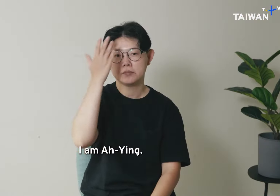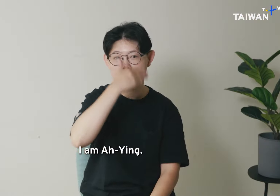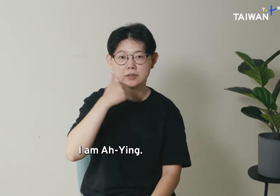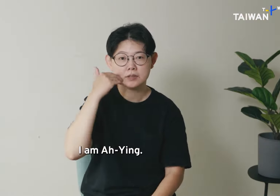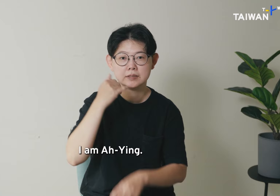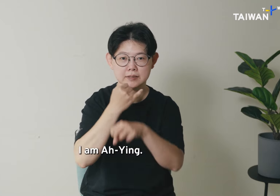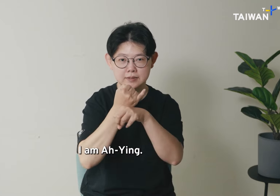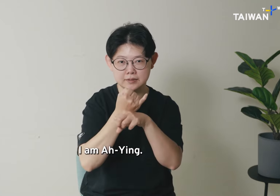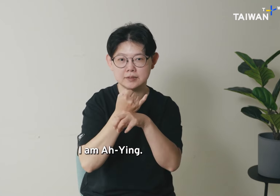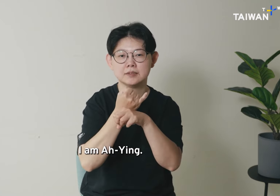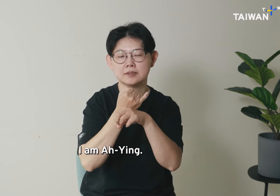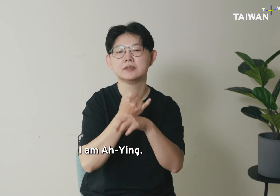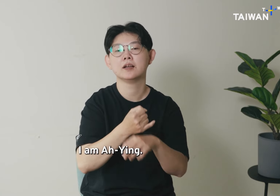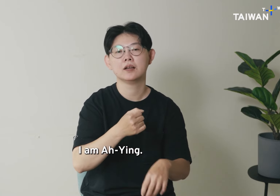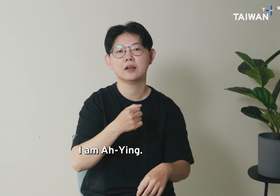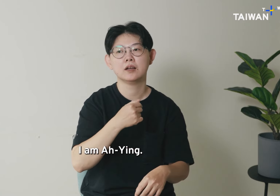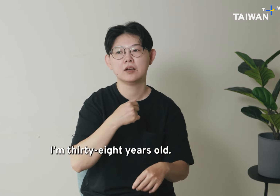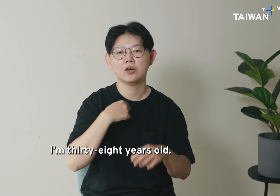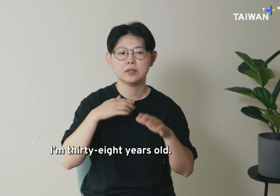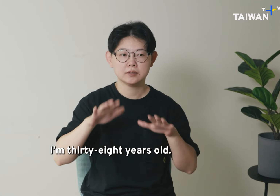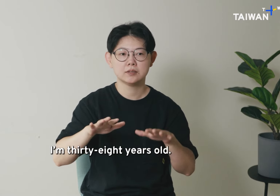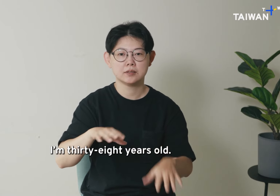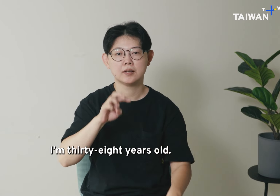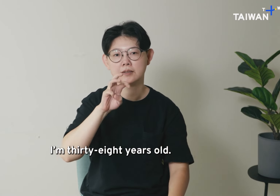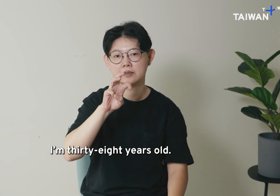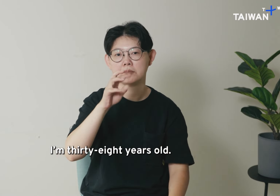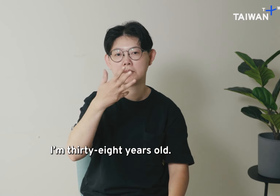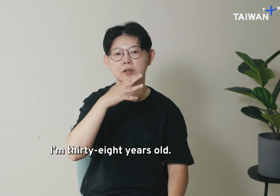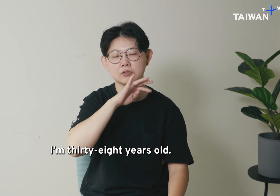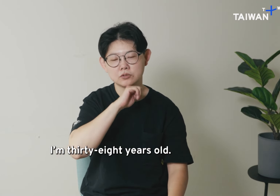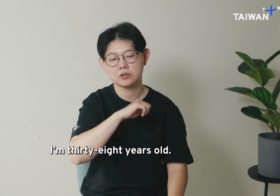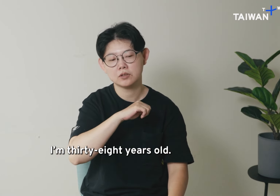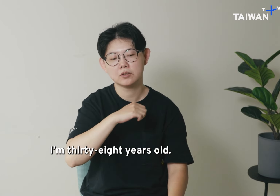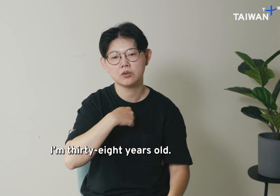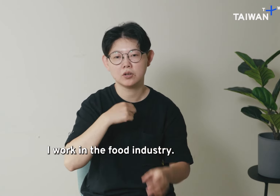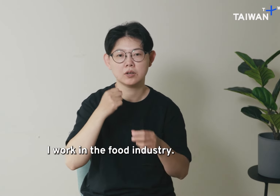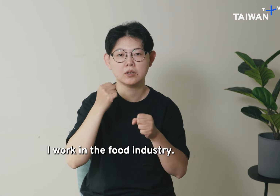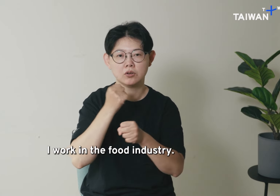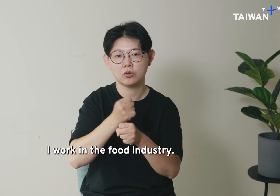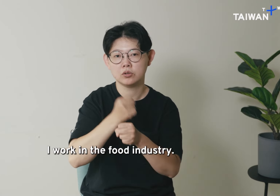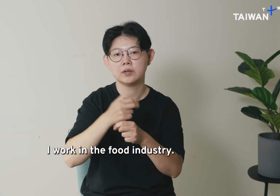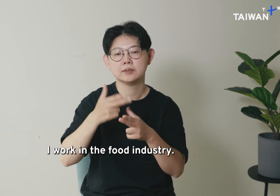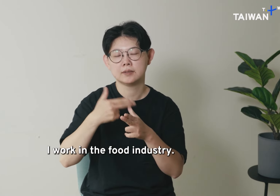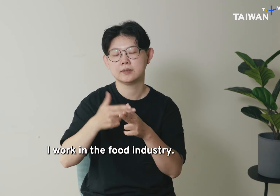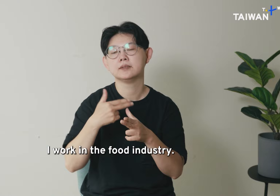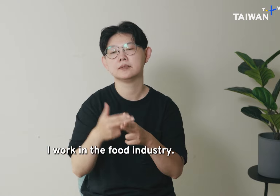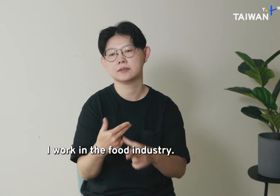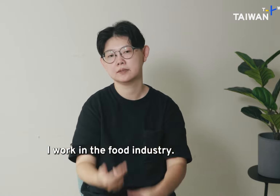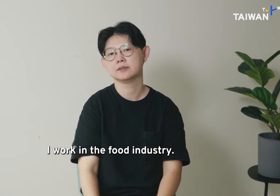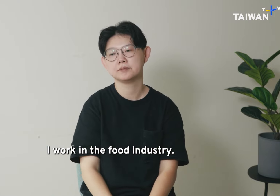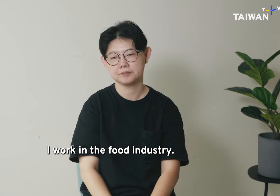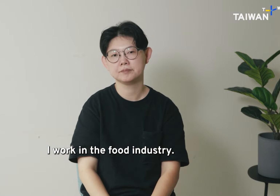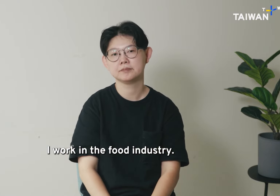I am Ma Ying. I'm 38 years old. I work in the food industry.